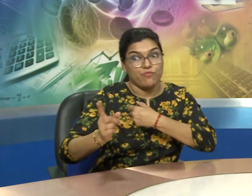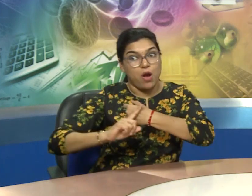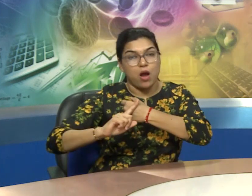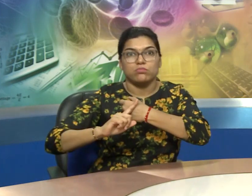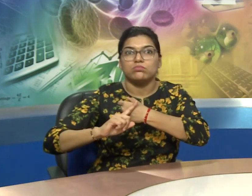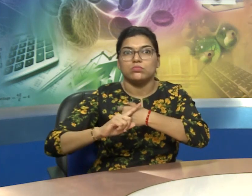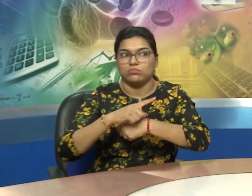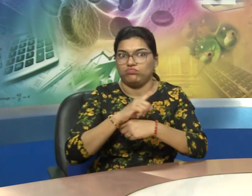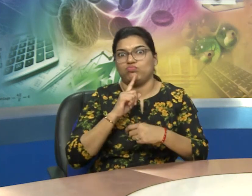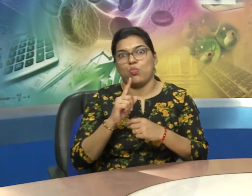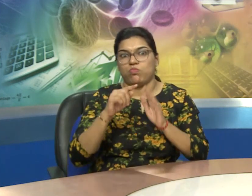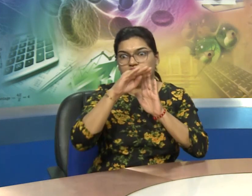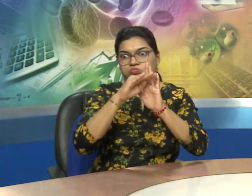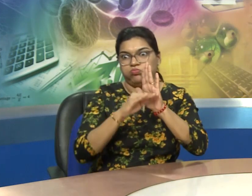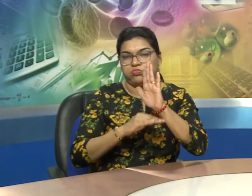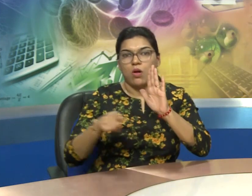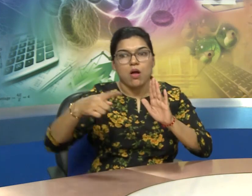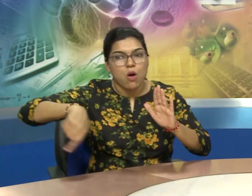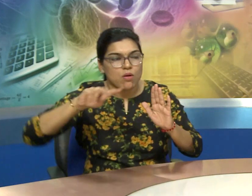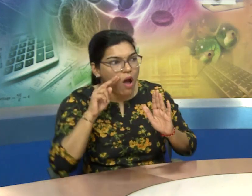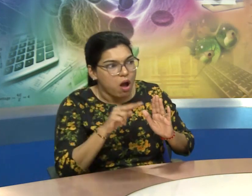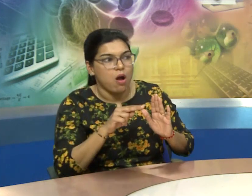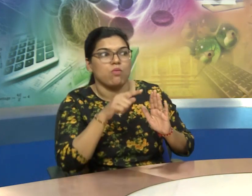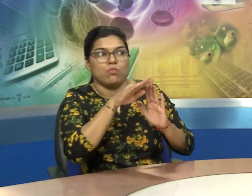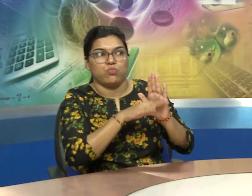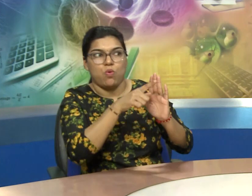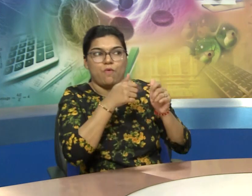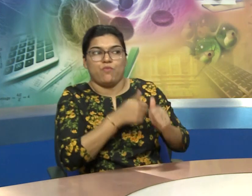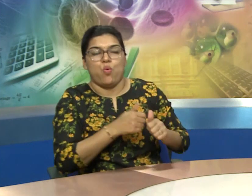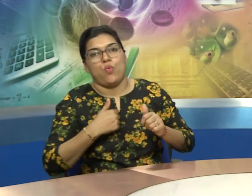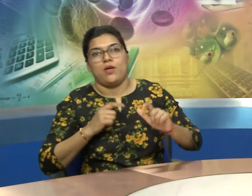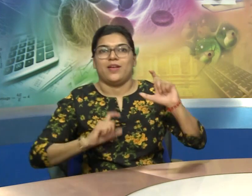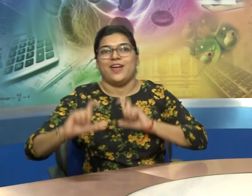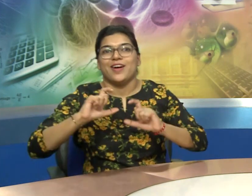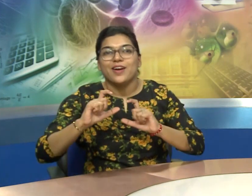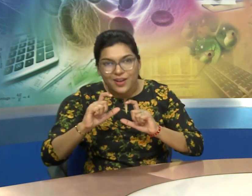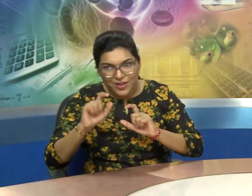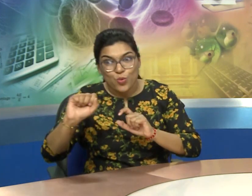As we already have understood that there is a legal deposit which is